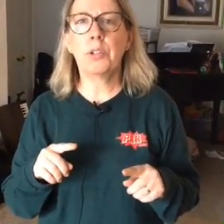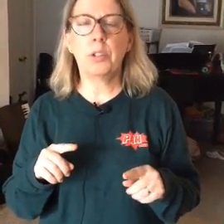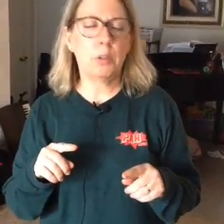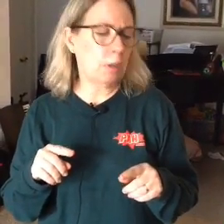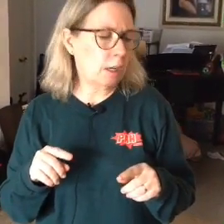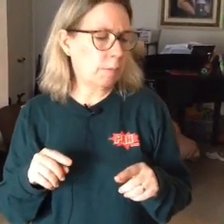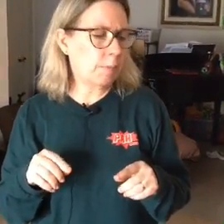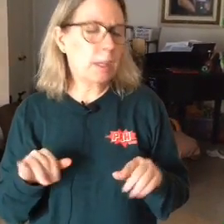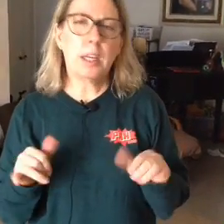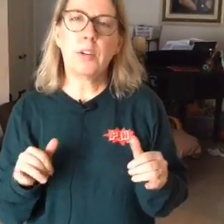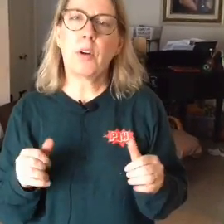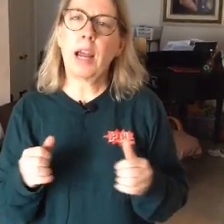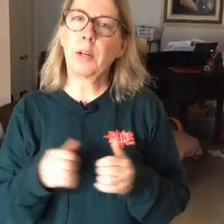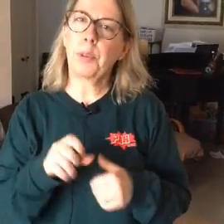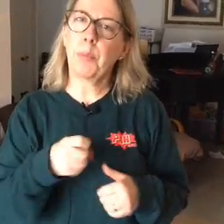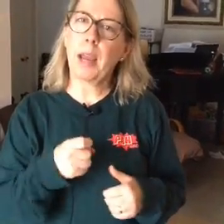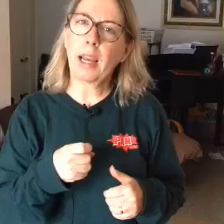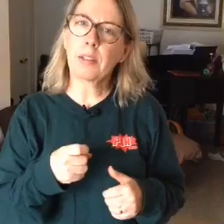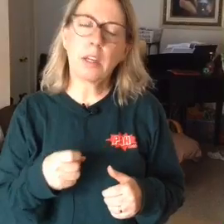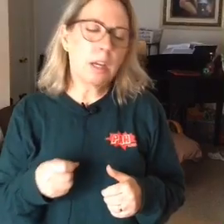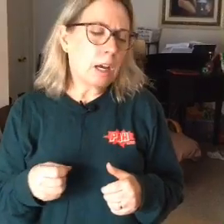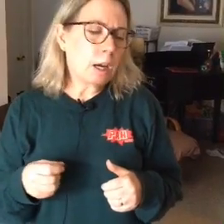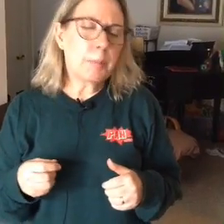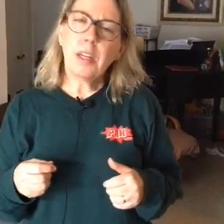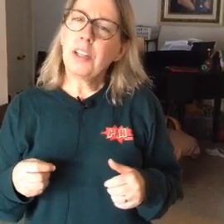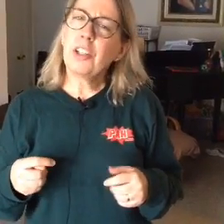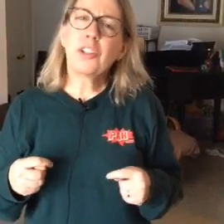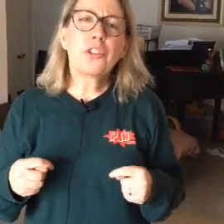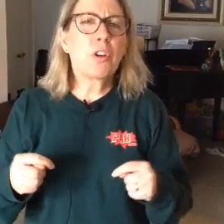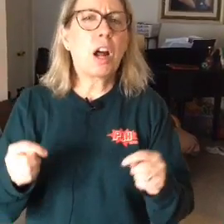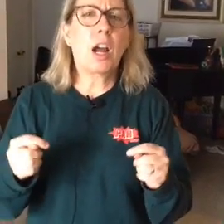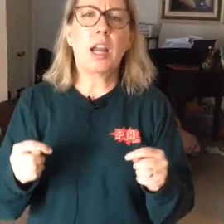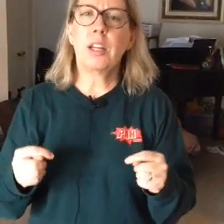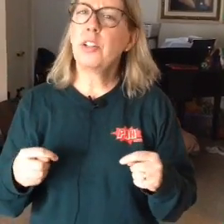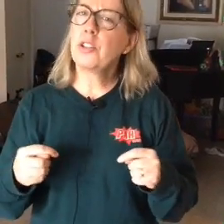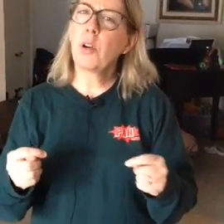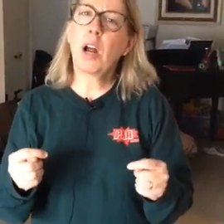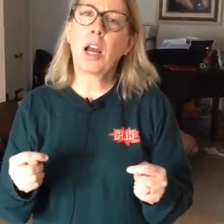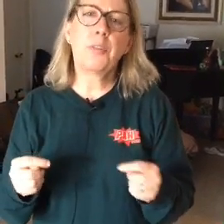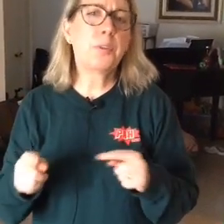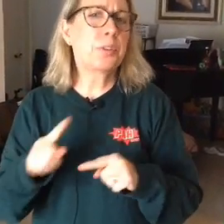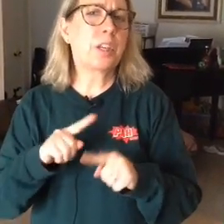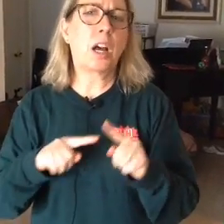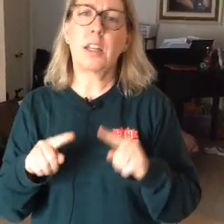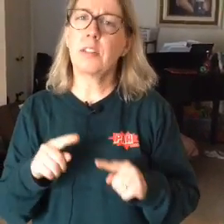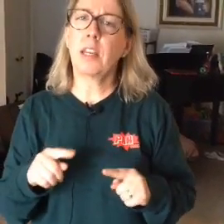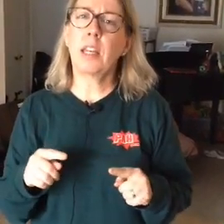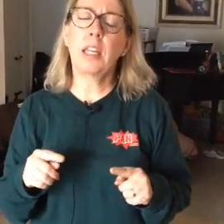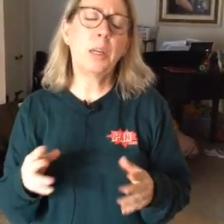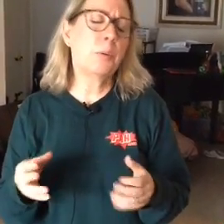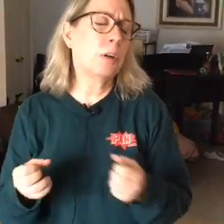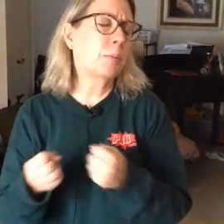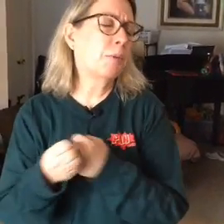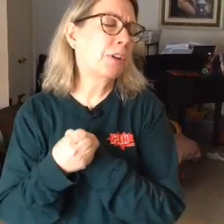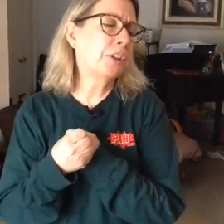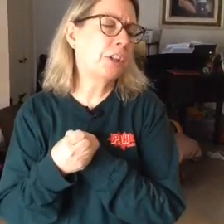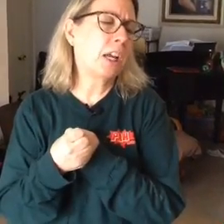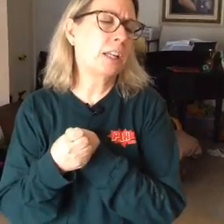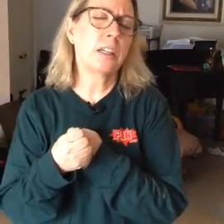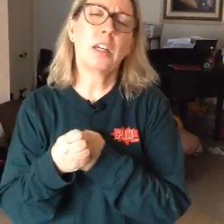to interact with Max. Just try a few signs, and he will appreciate